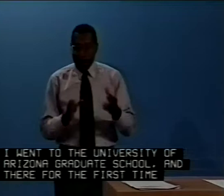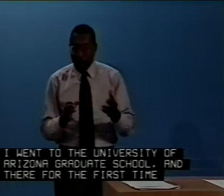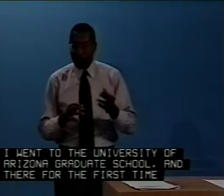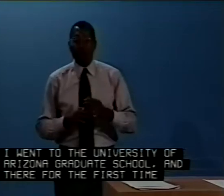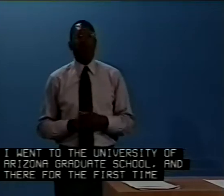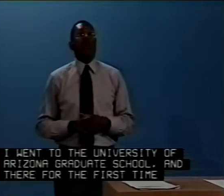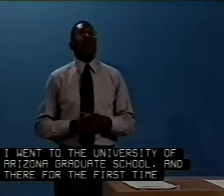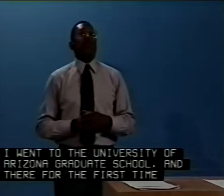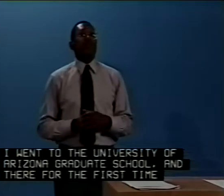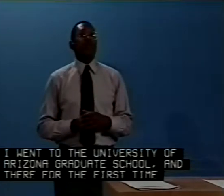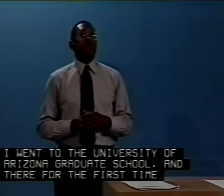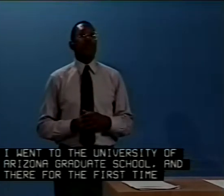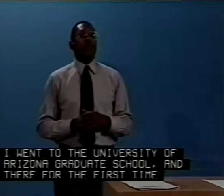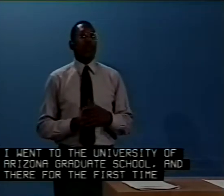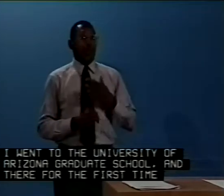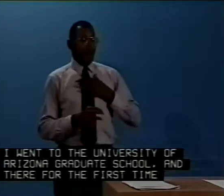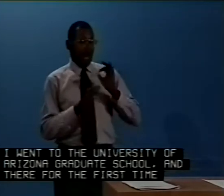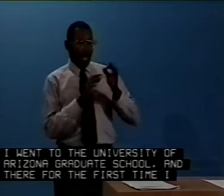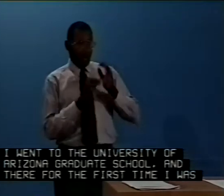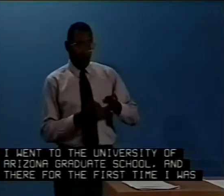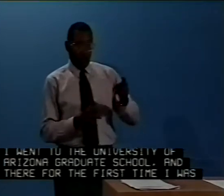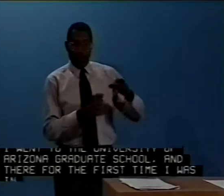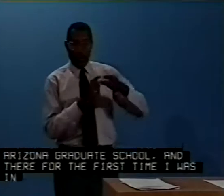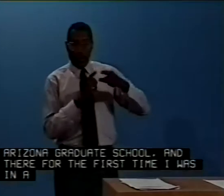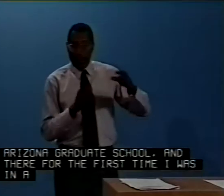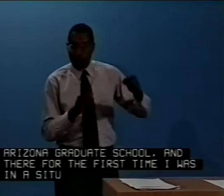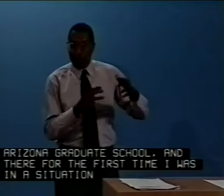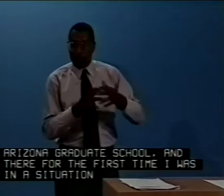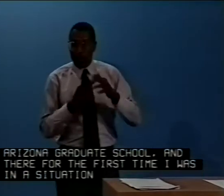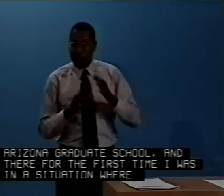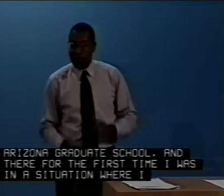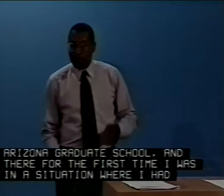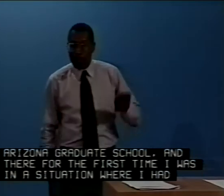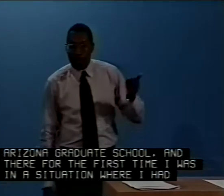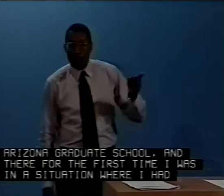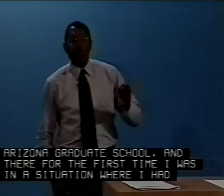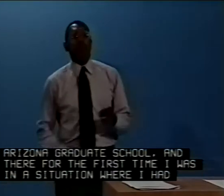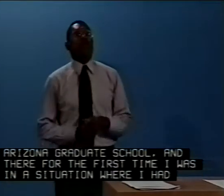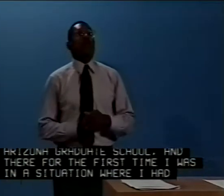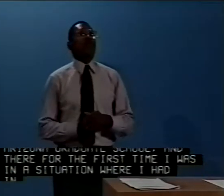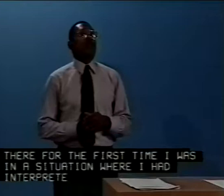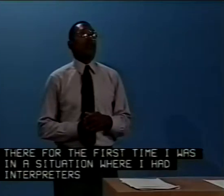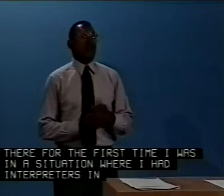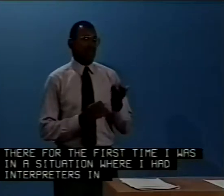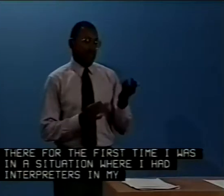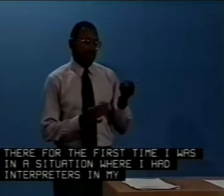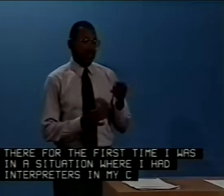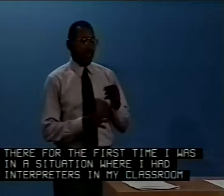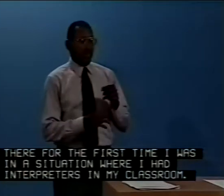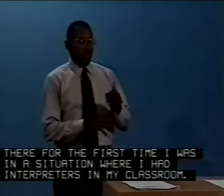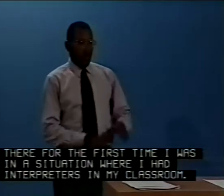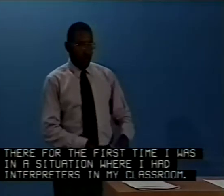I was in a situation where I had interpreters in my classroom. My interpreter happened to be Japanese American,